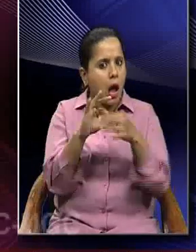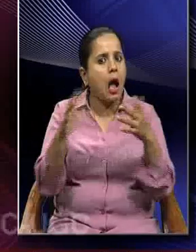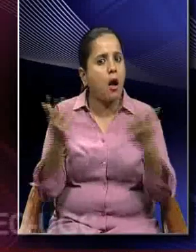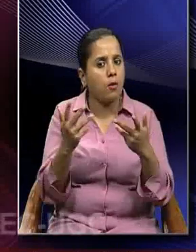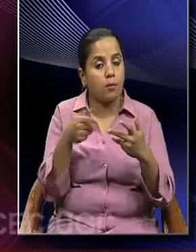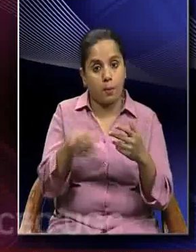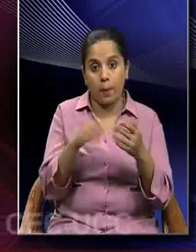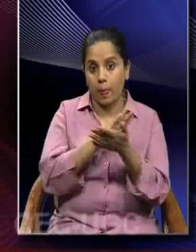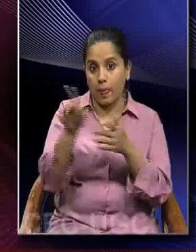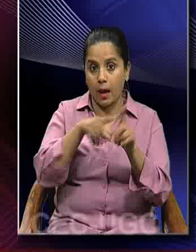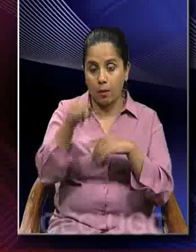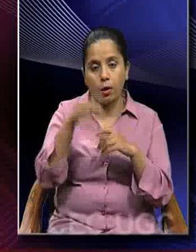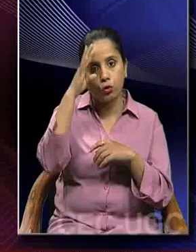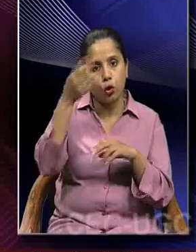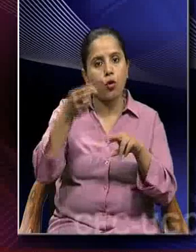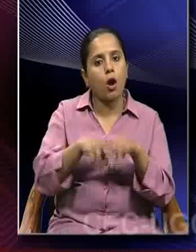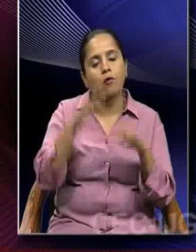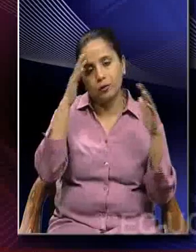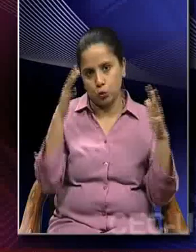was based on theory of stress.